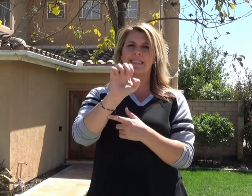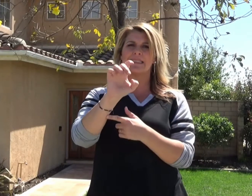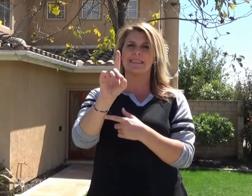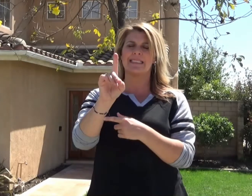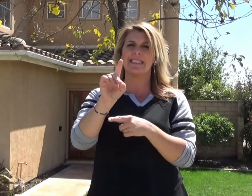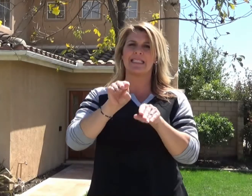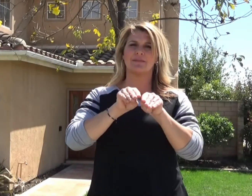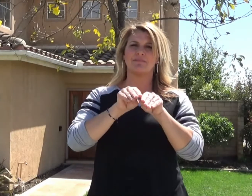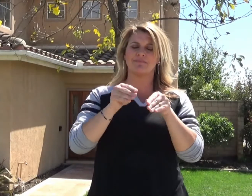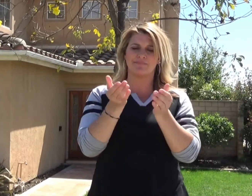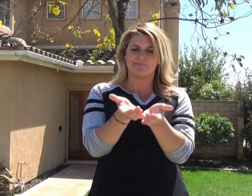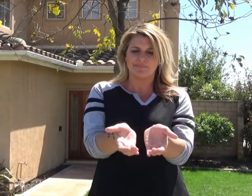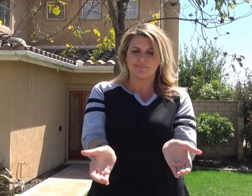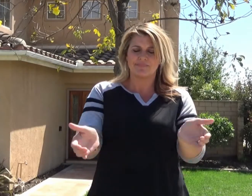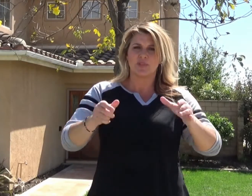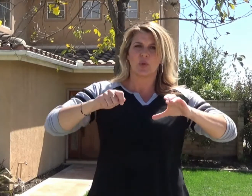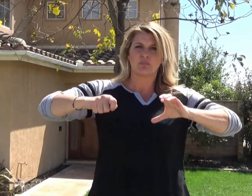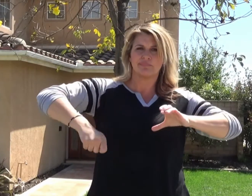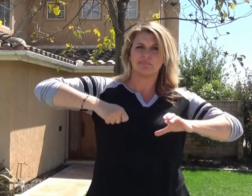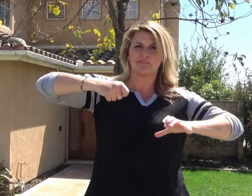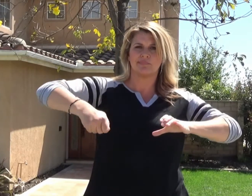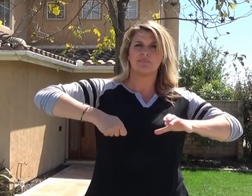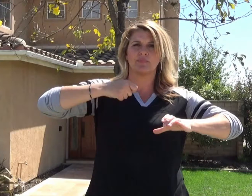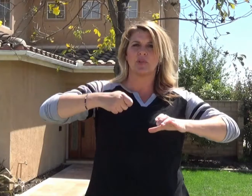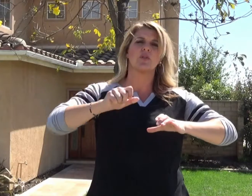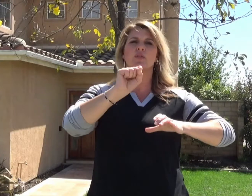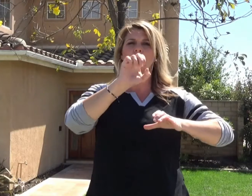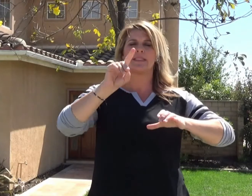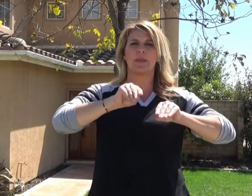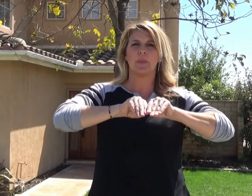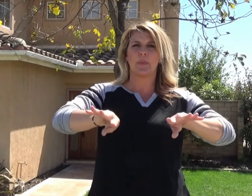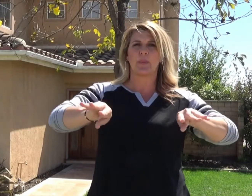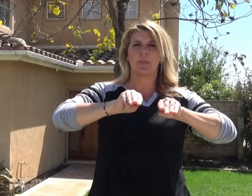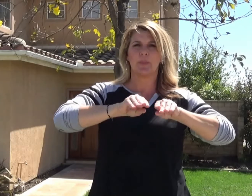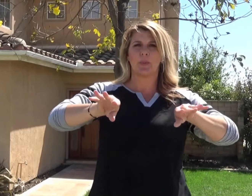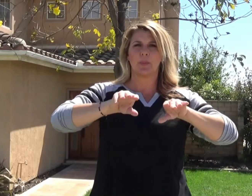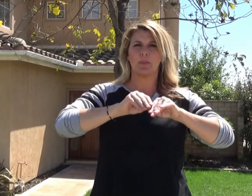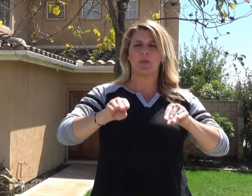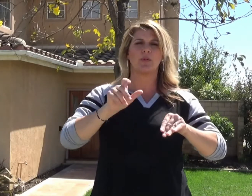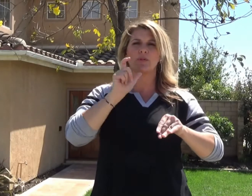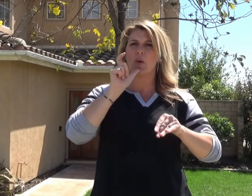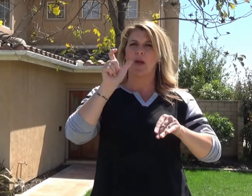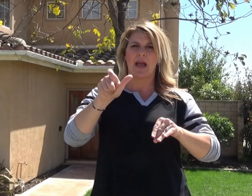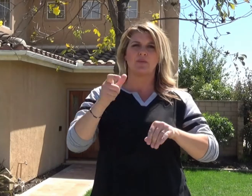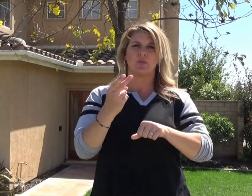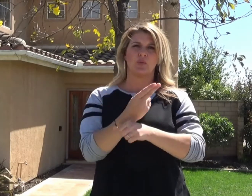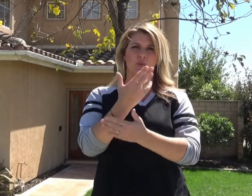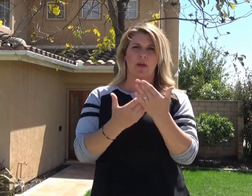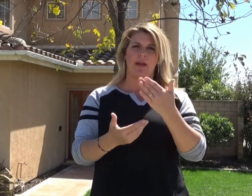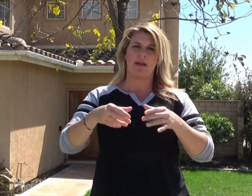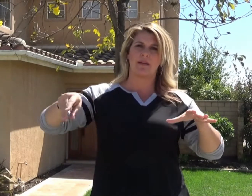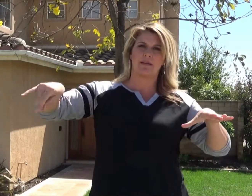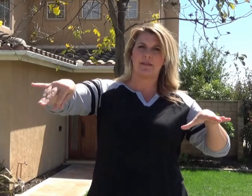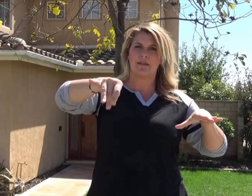And if you want, you can purchase the seed dispenser and you throw your seeds in and it dispenses